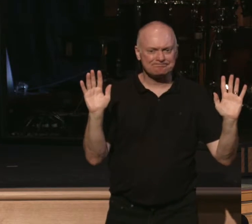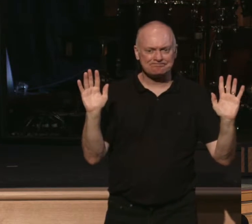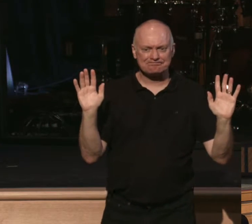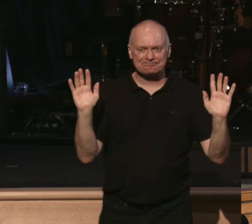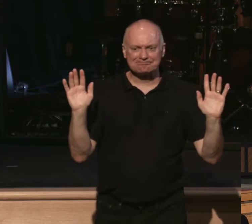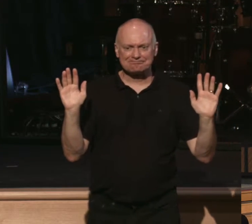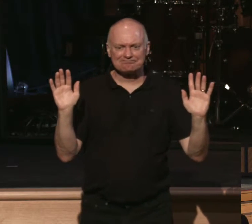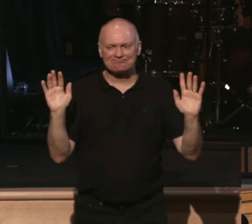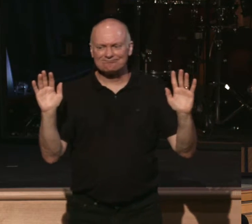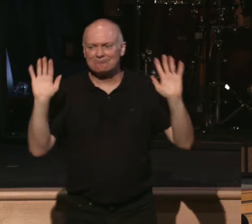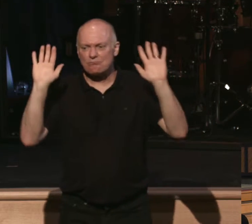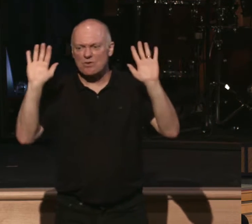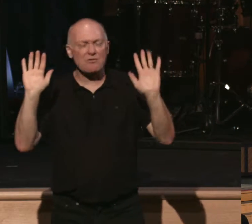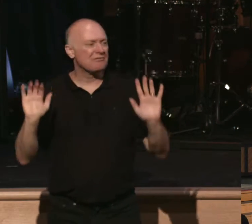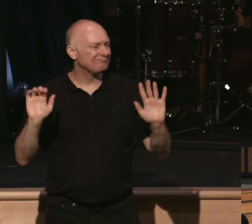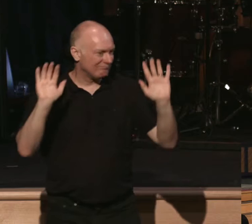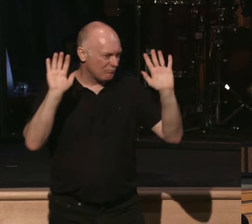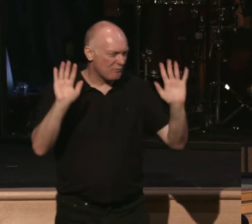Great.